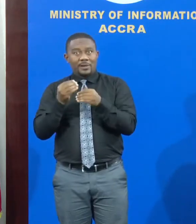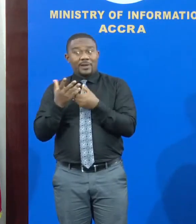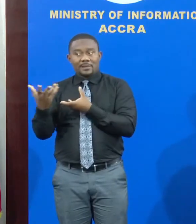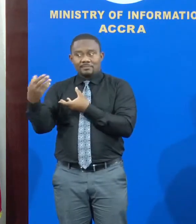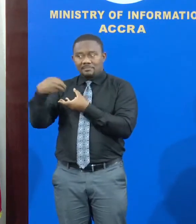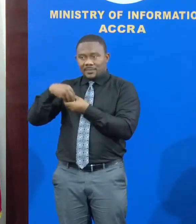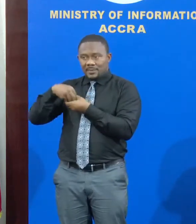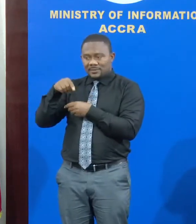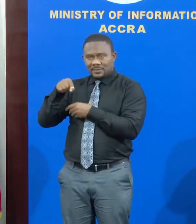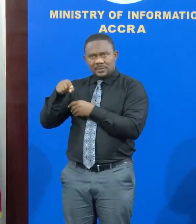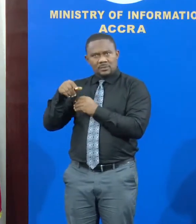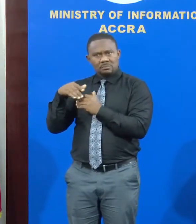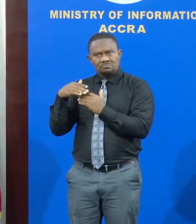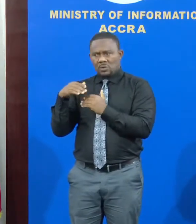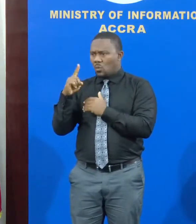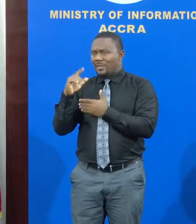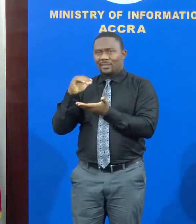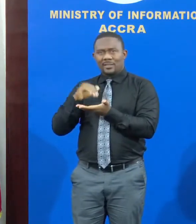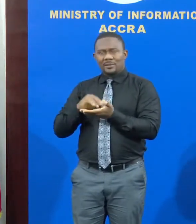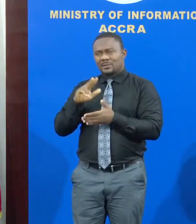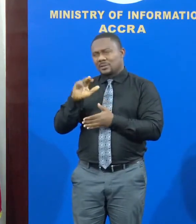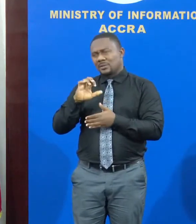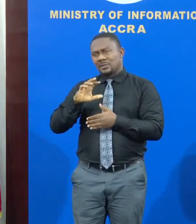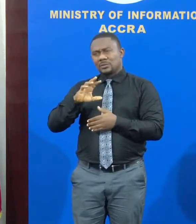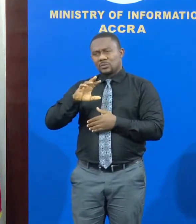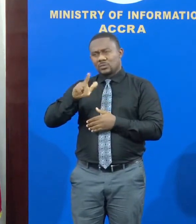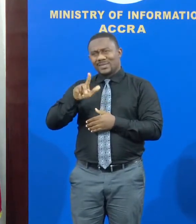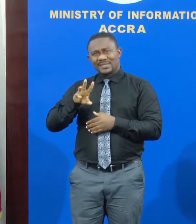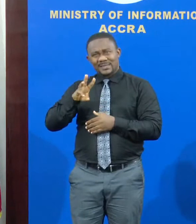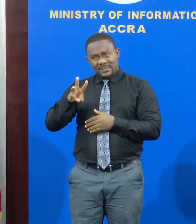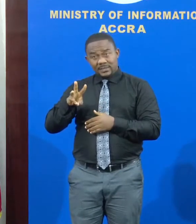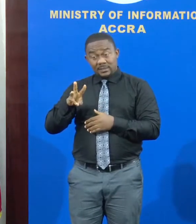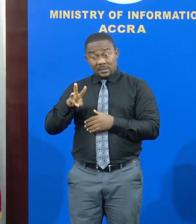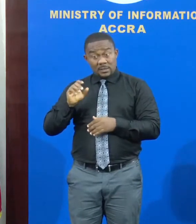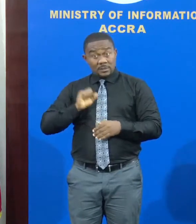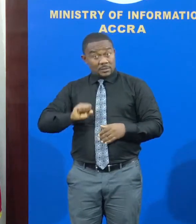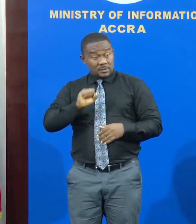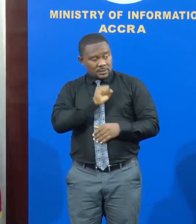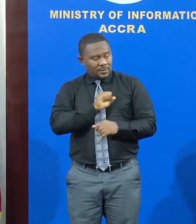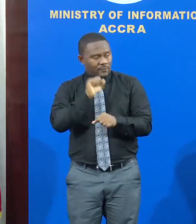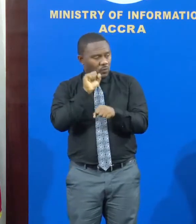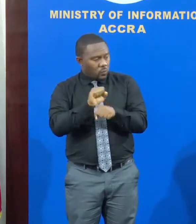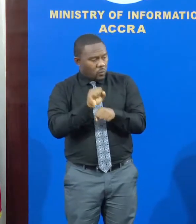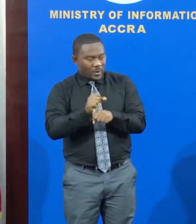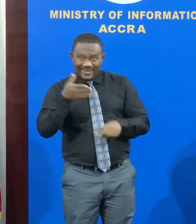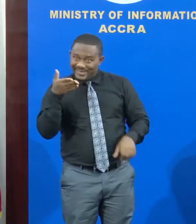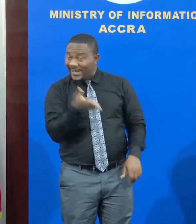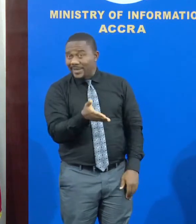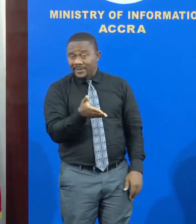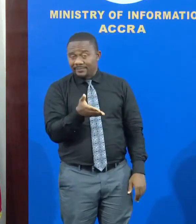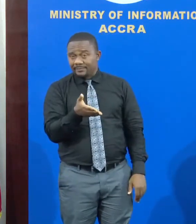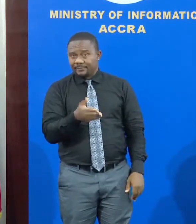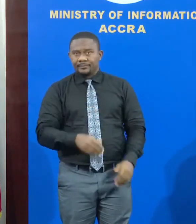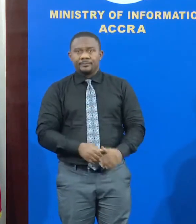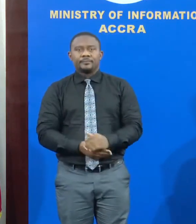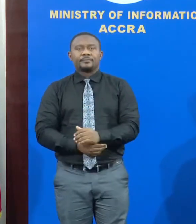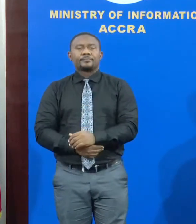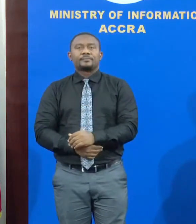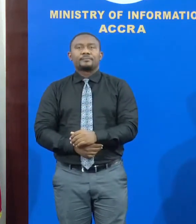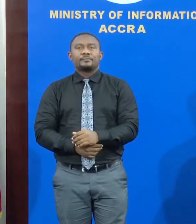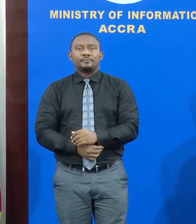some 1,326 permanent staff to provide services to